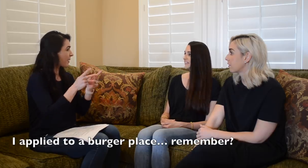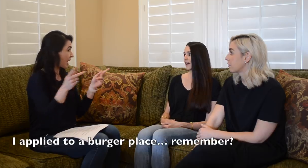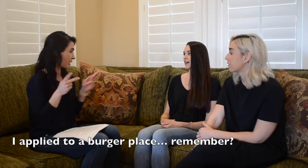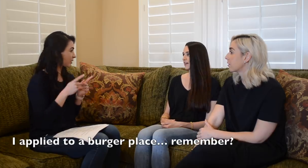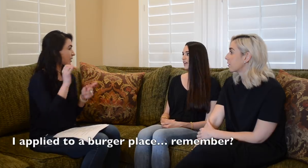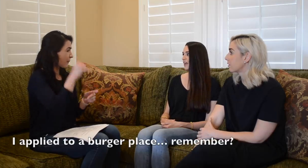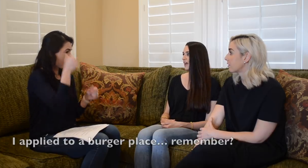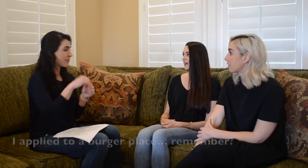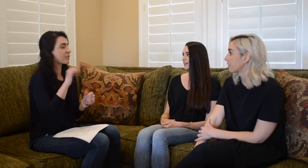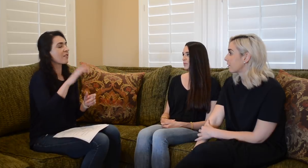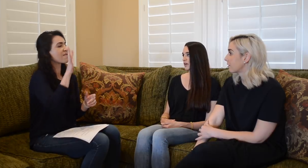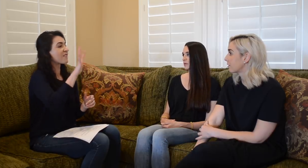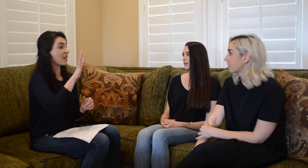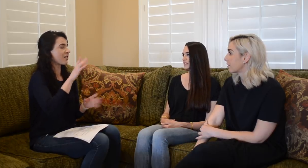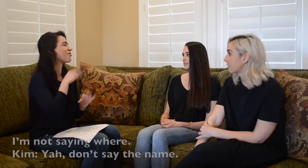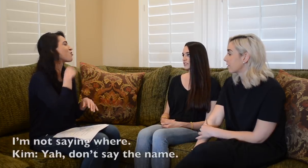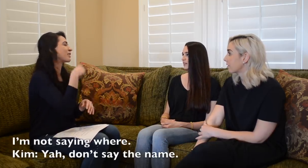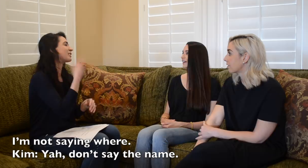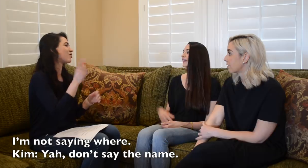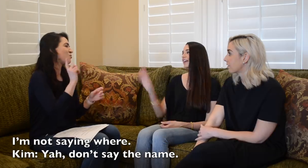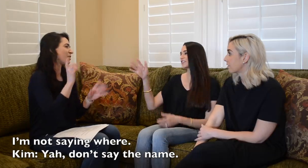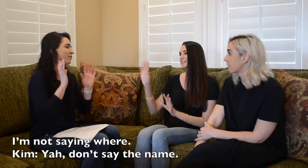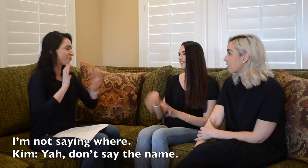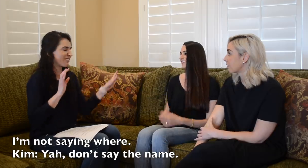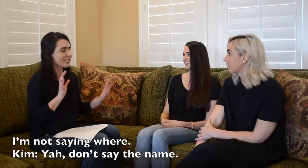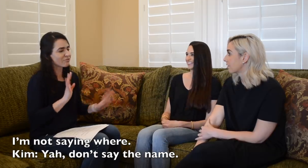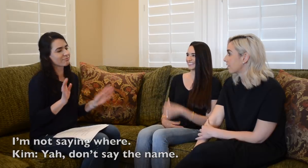Yeah. At the burger place. That was, yeah, don't say the name.